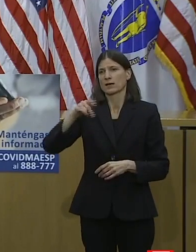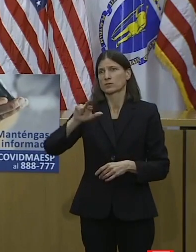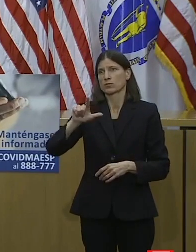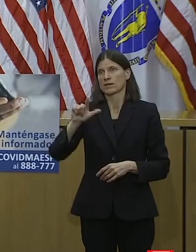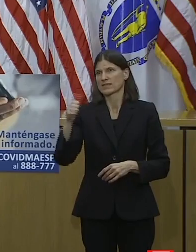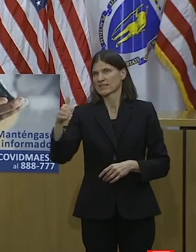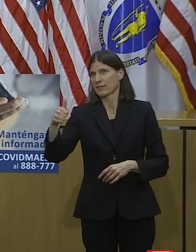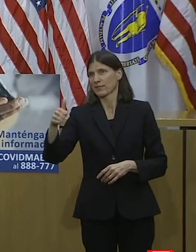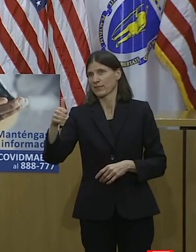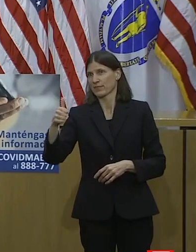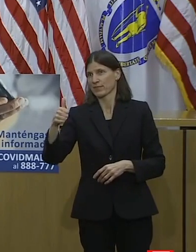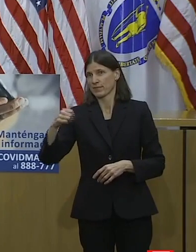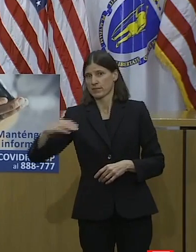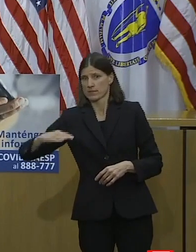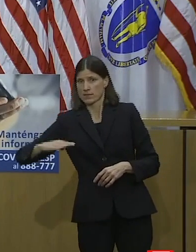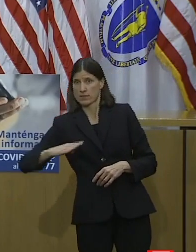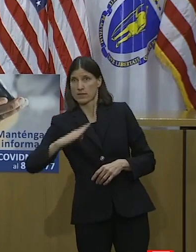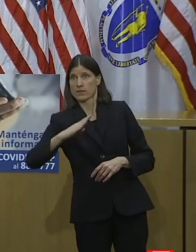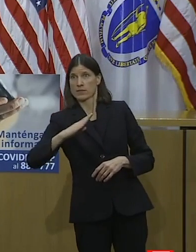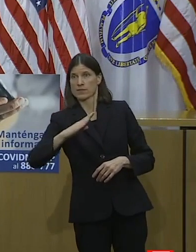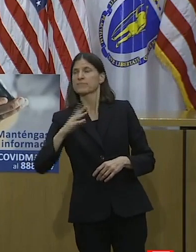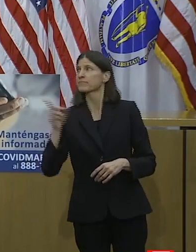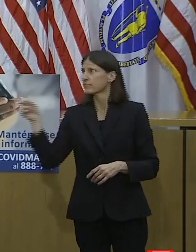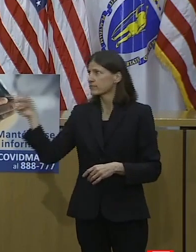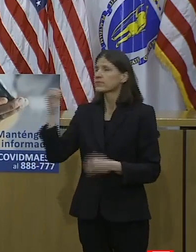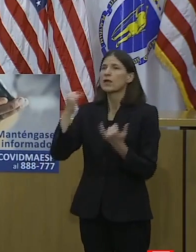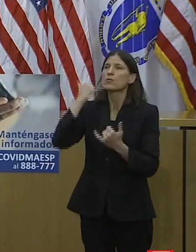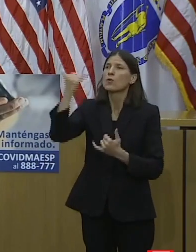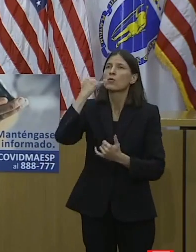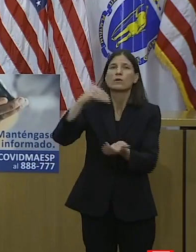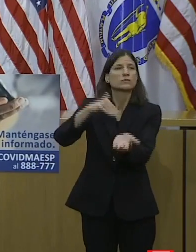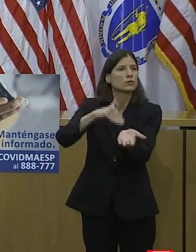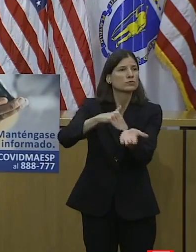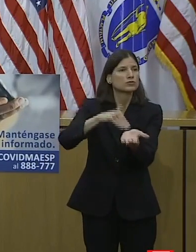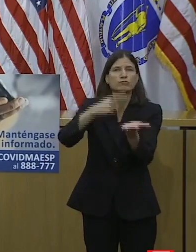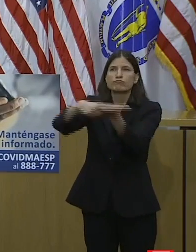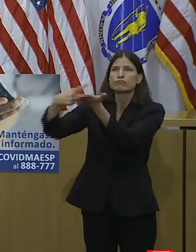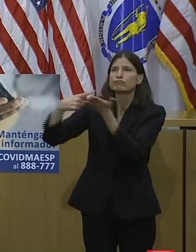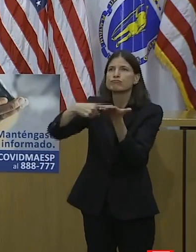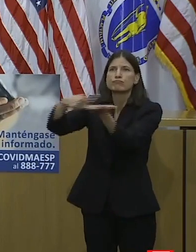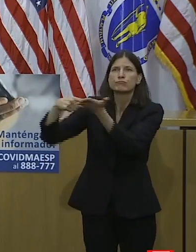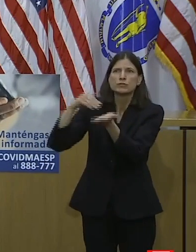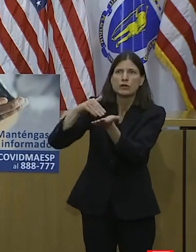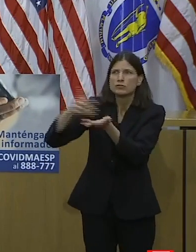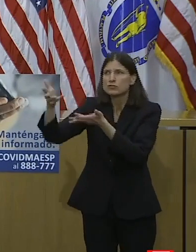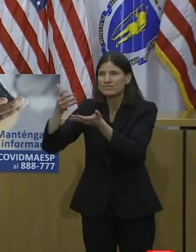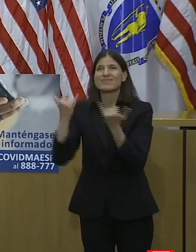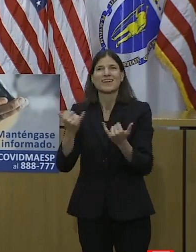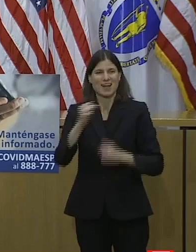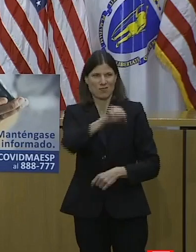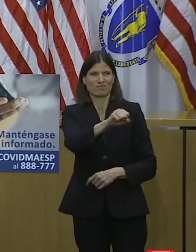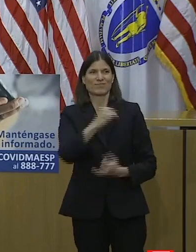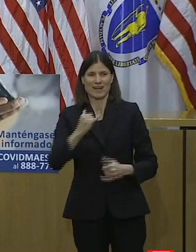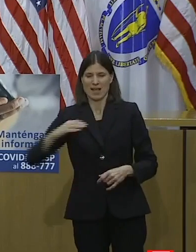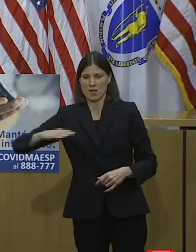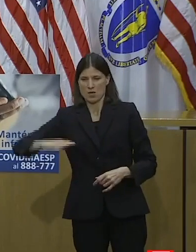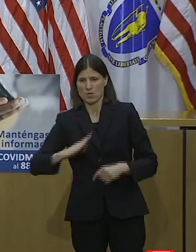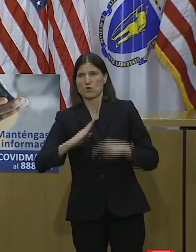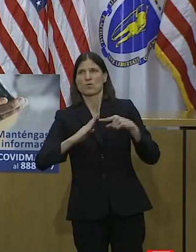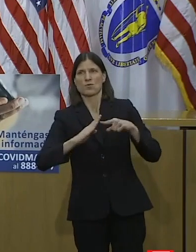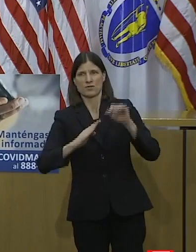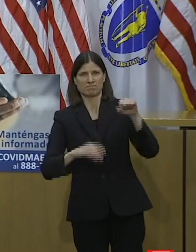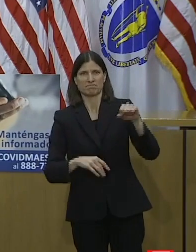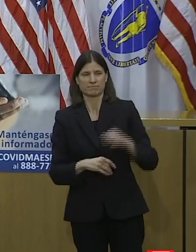hospital community, that we are in the surge. Yes. Governor, are we in the best position possible? Anything else you'd rather like to